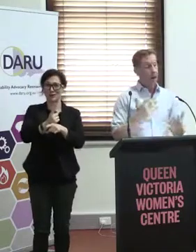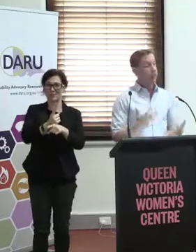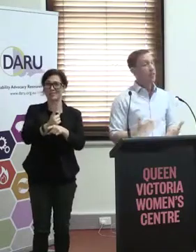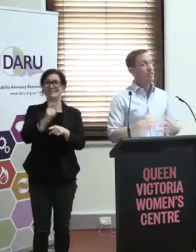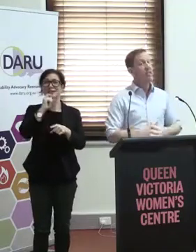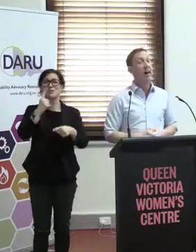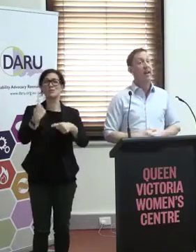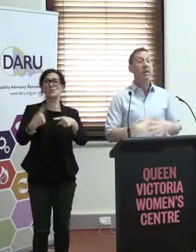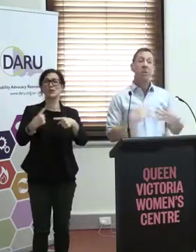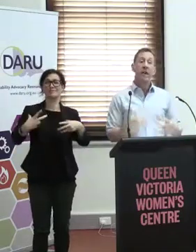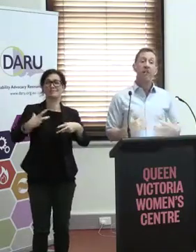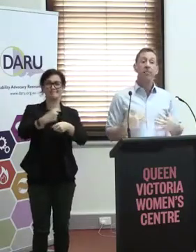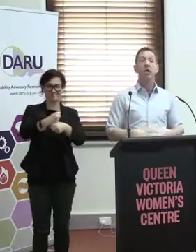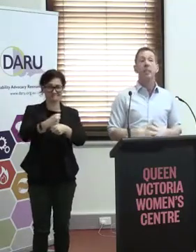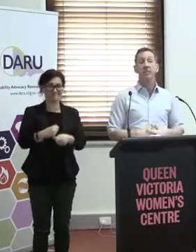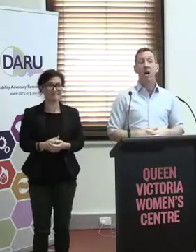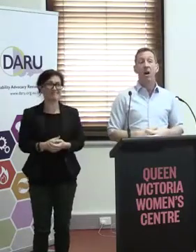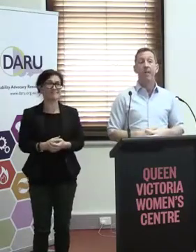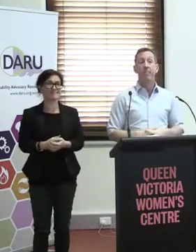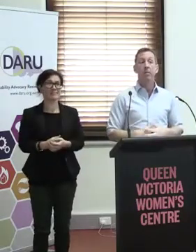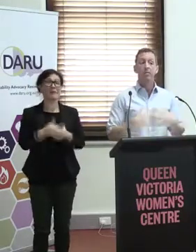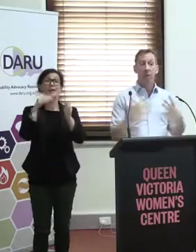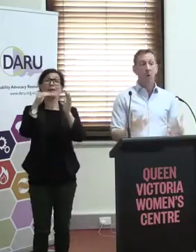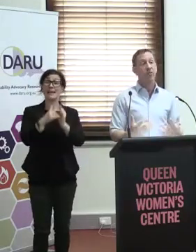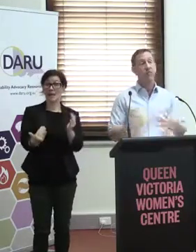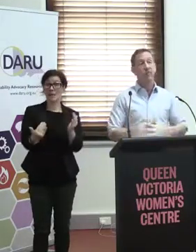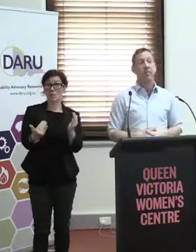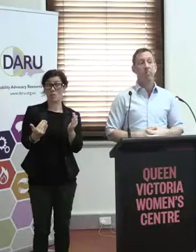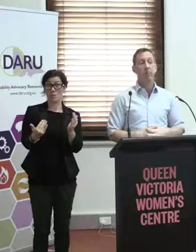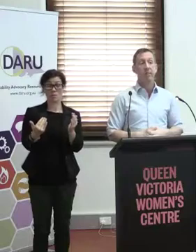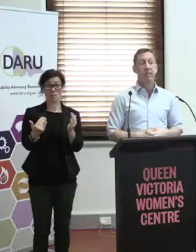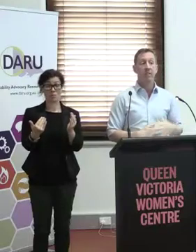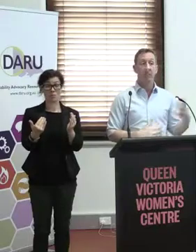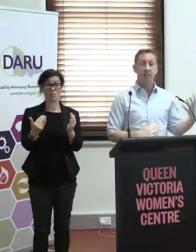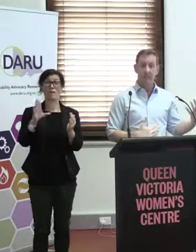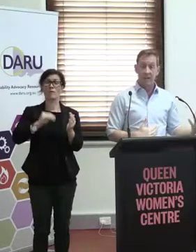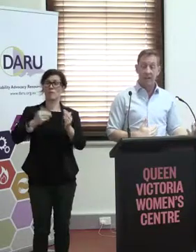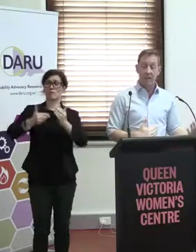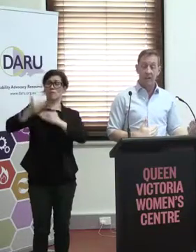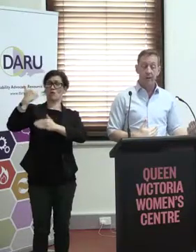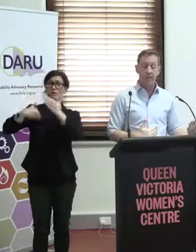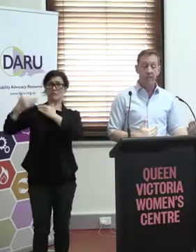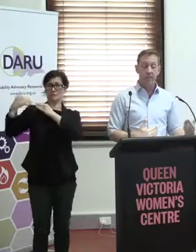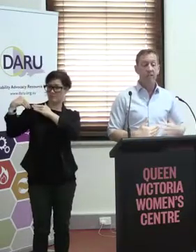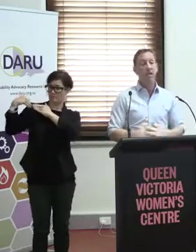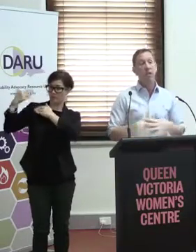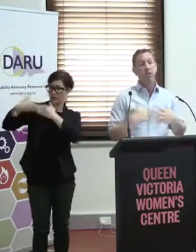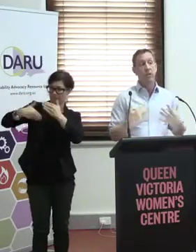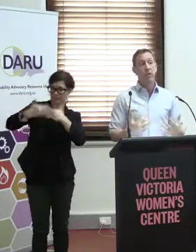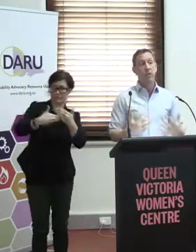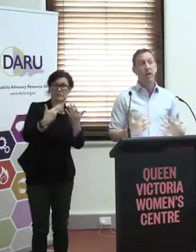quickly. Just to say, we are at a moment in time, because of the processes that have been going